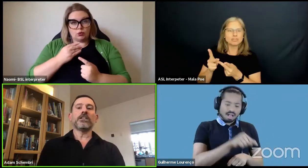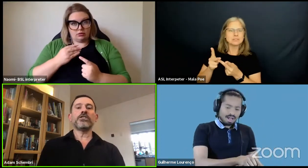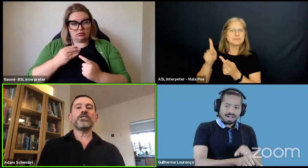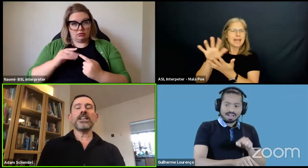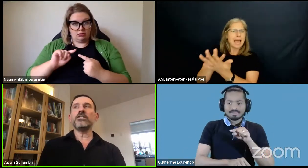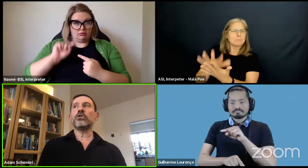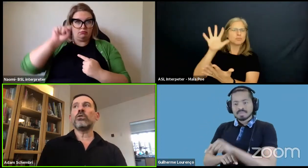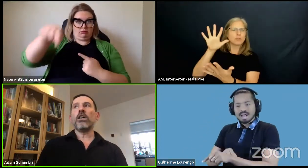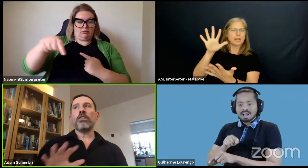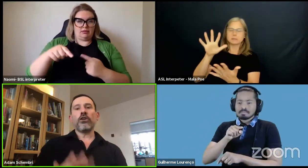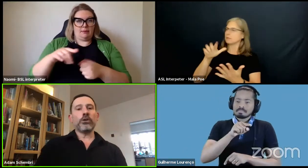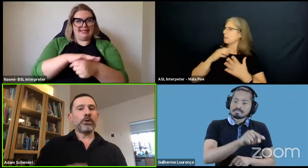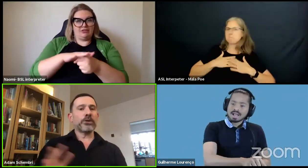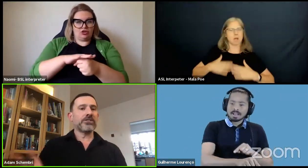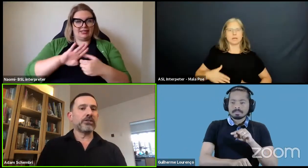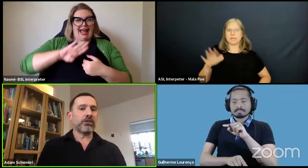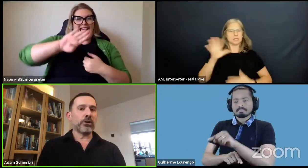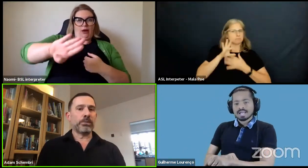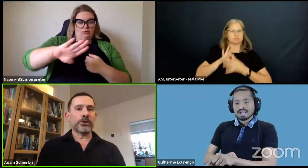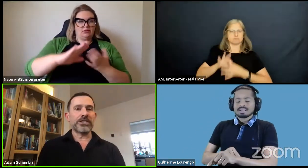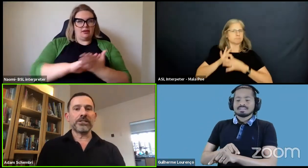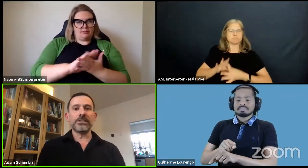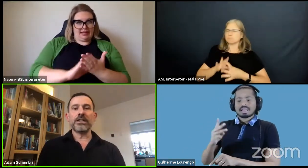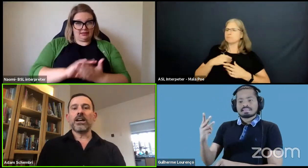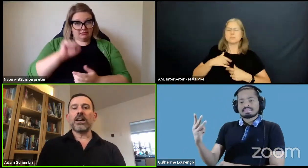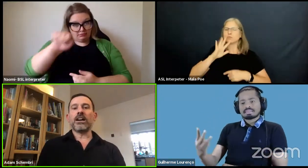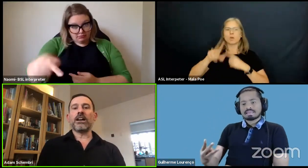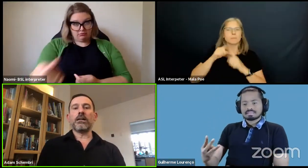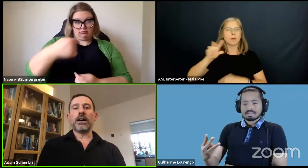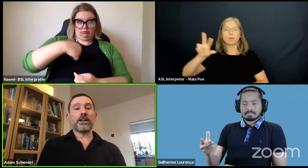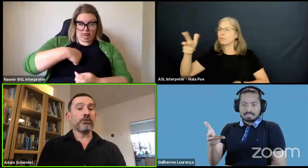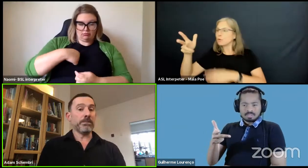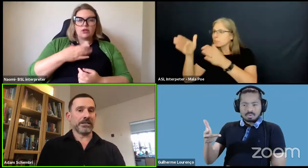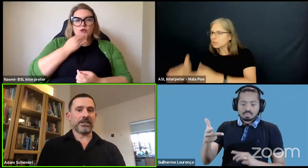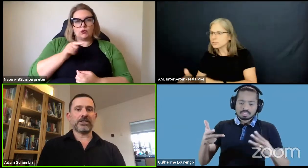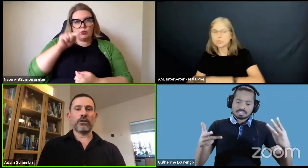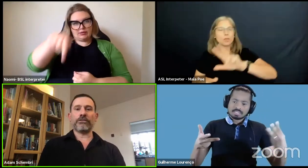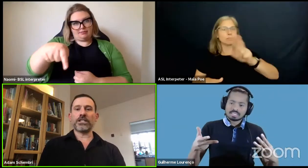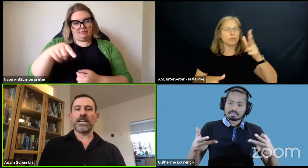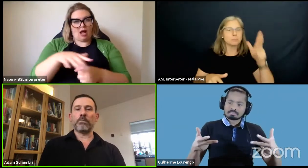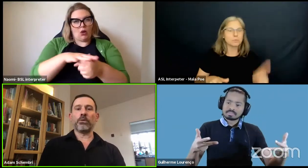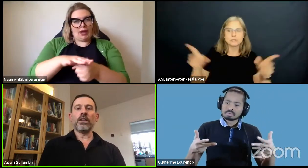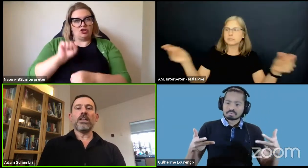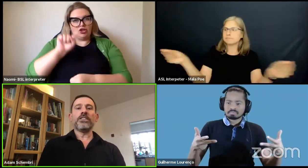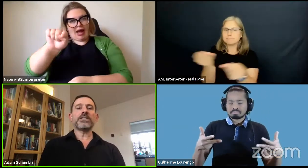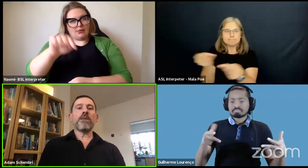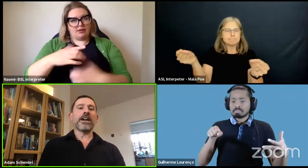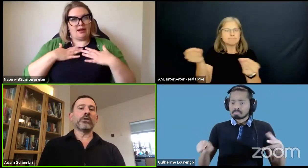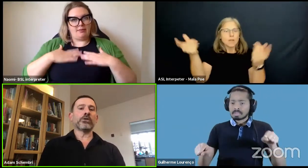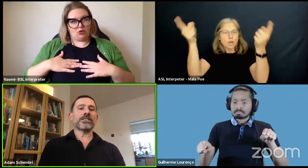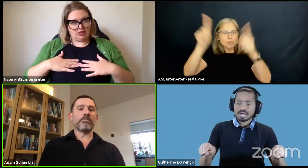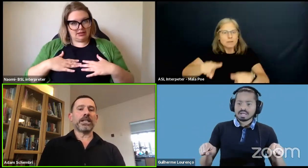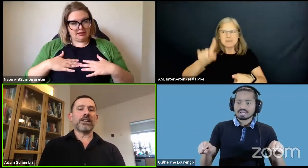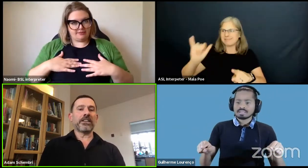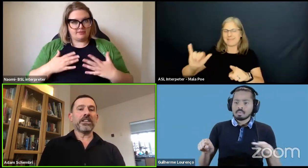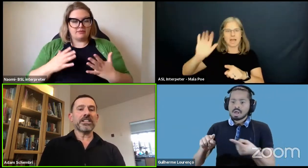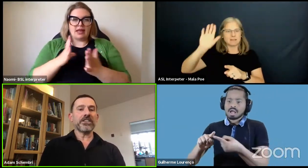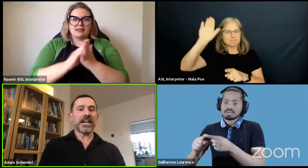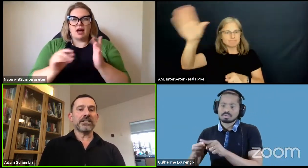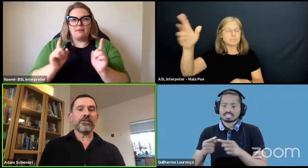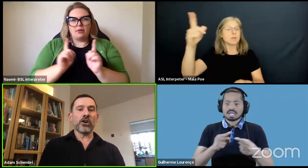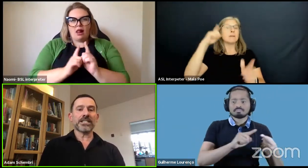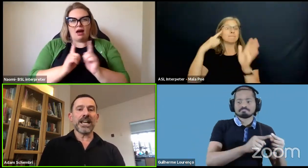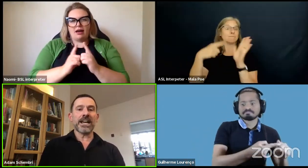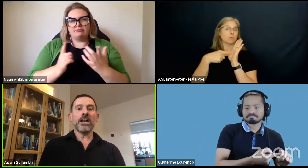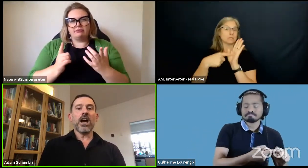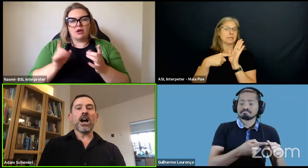body to signal third person to third person agreement. So for example, this might look something like this. In the